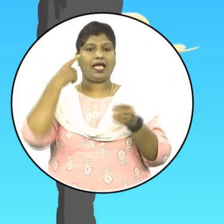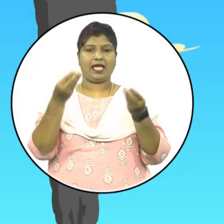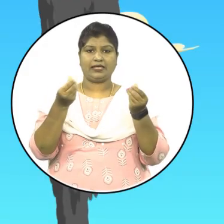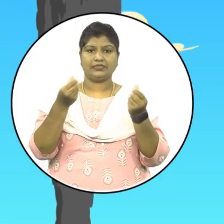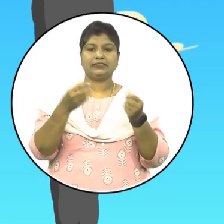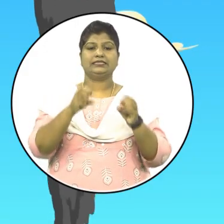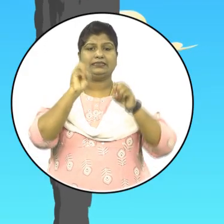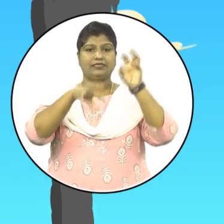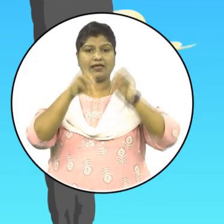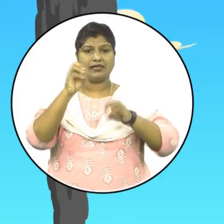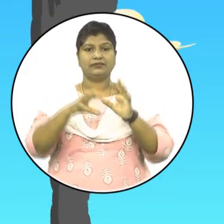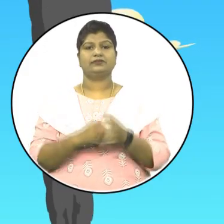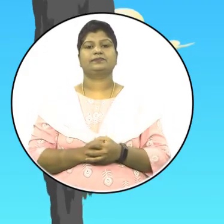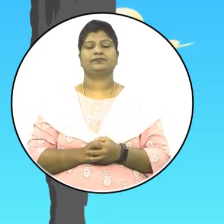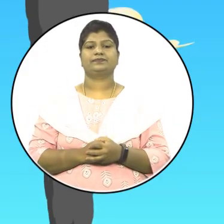dust,